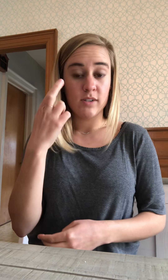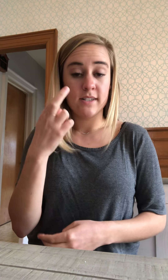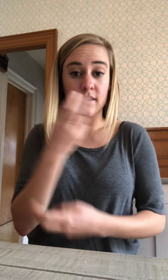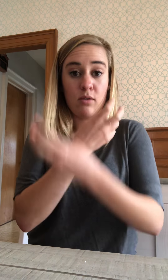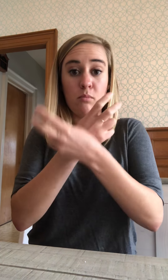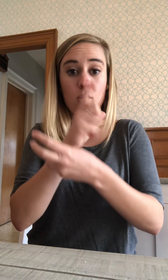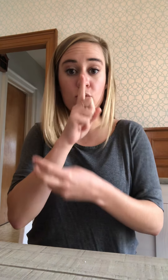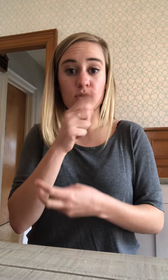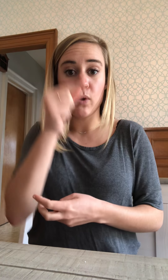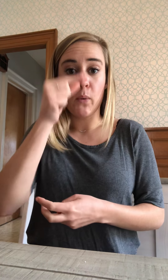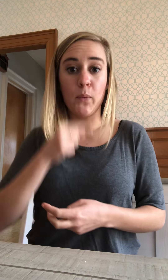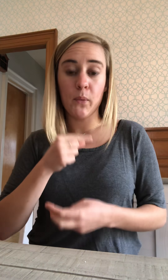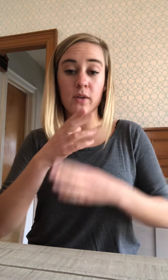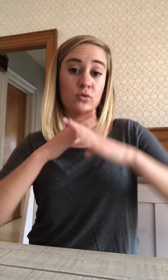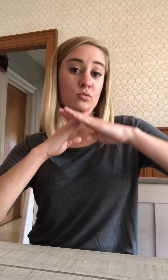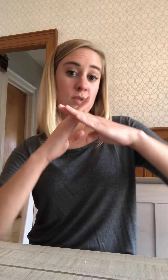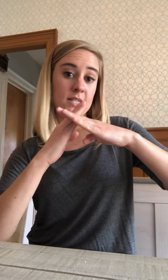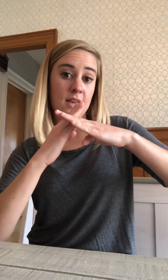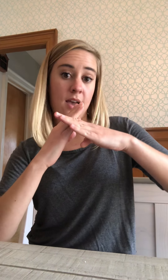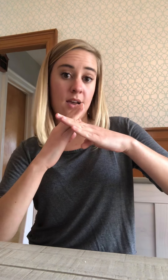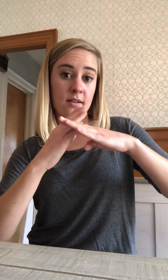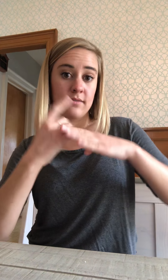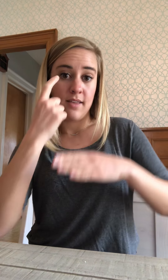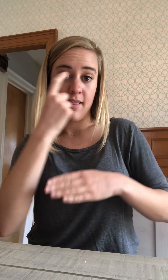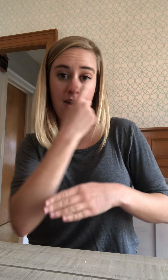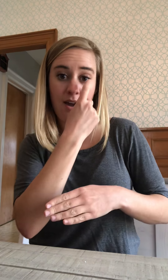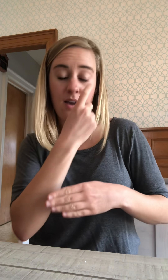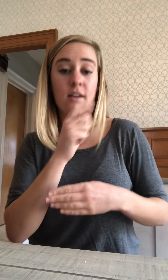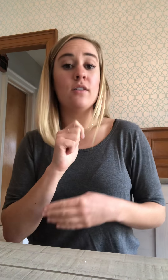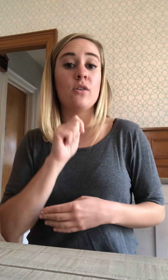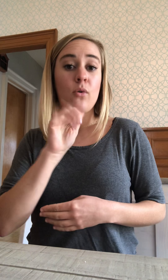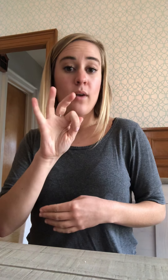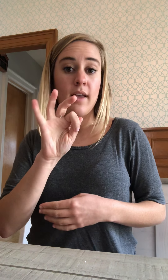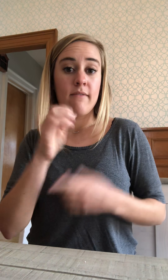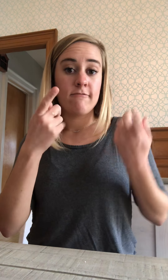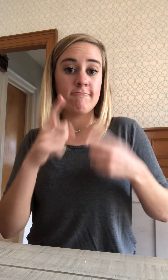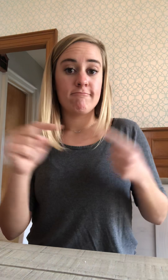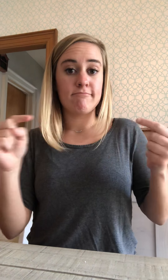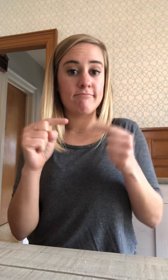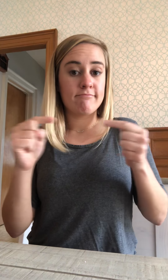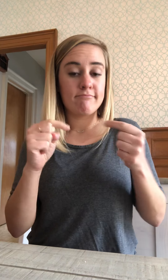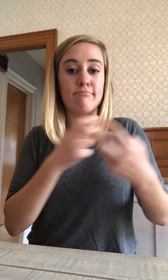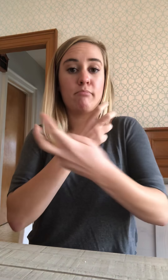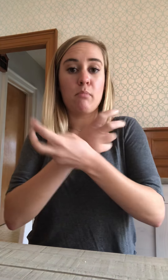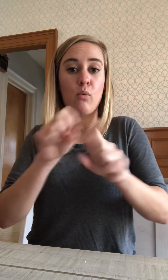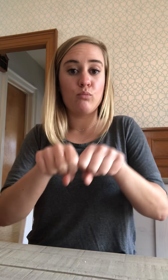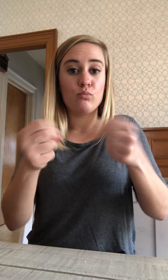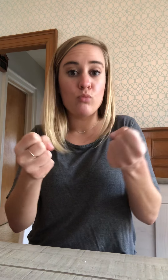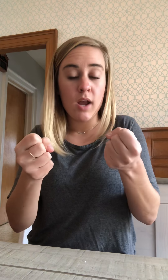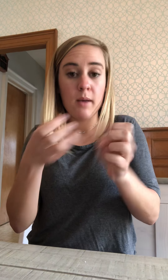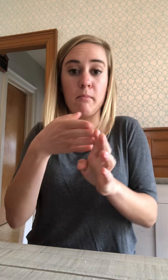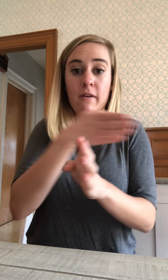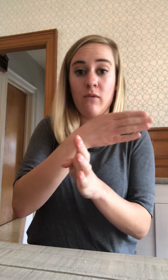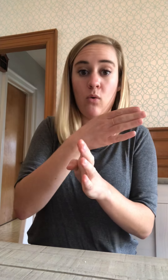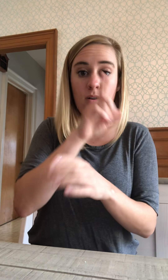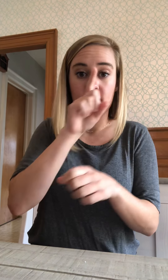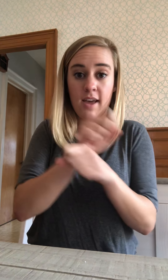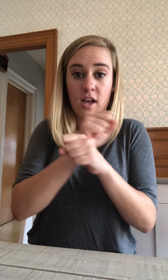protect the eye bone. So if you have an injury, the bone breaks before the eyeball is injured.